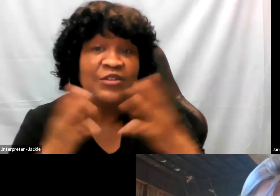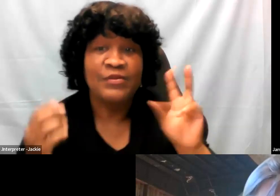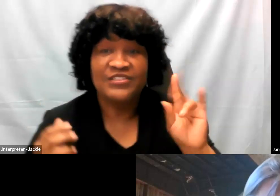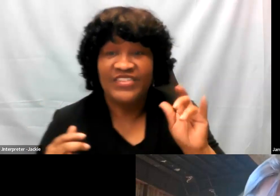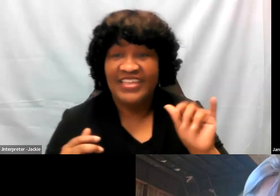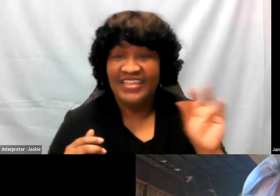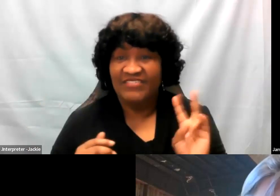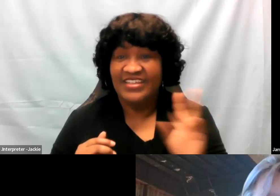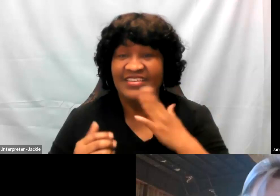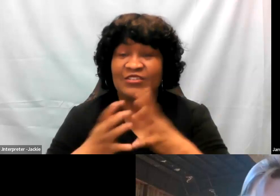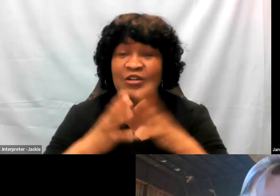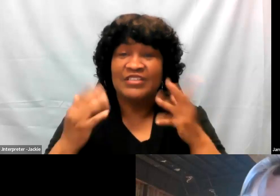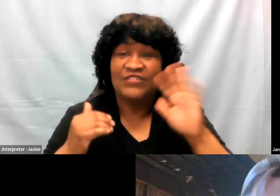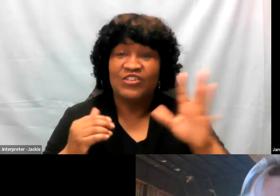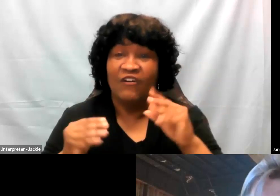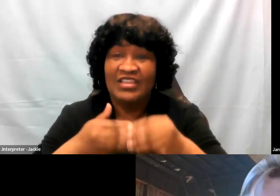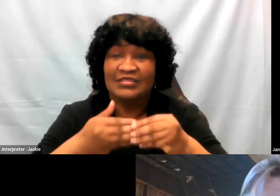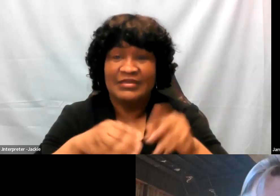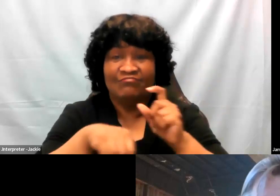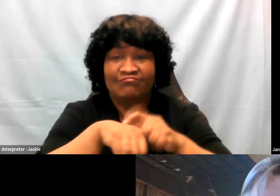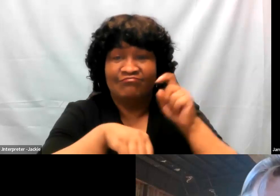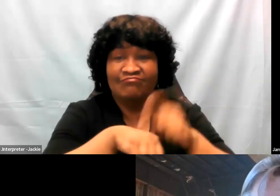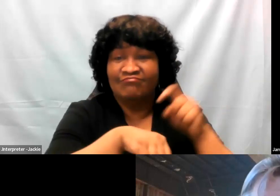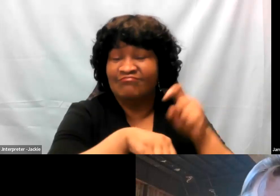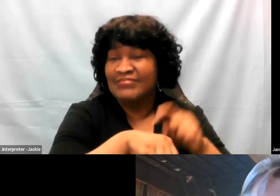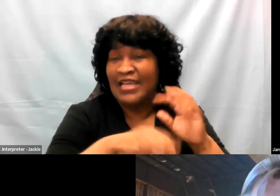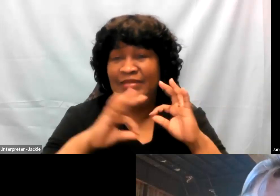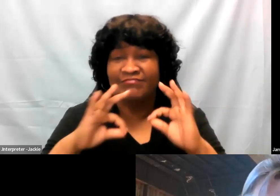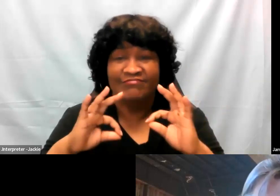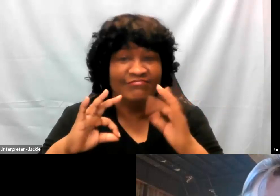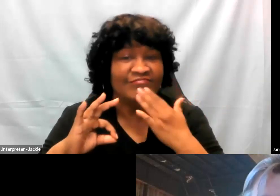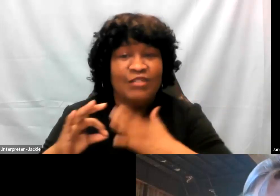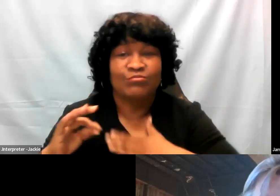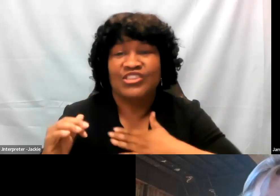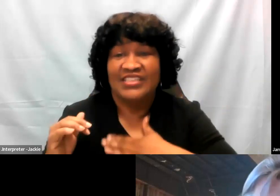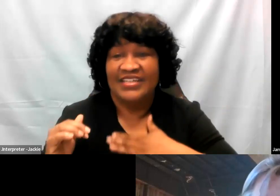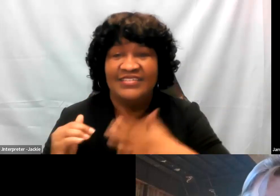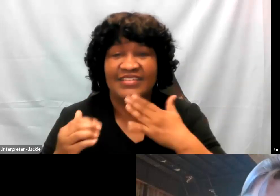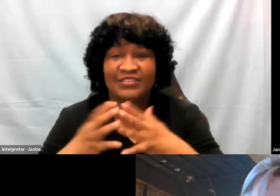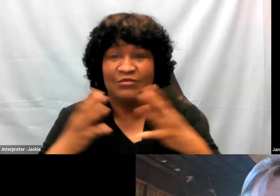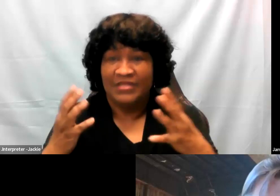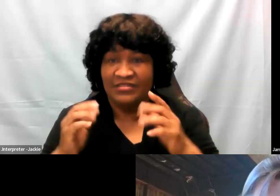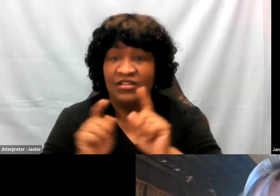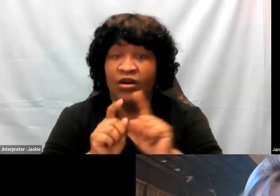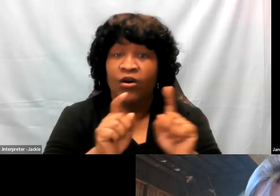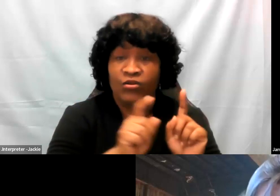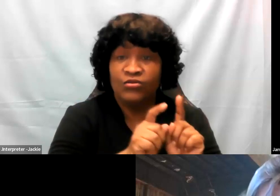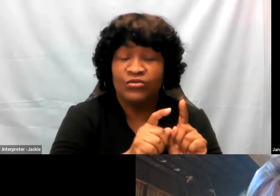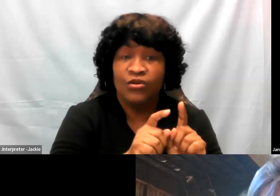us, and thank you for your flexibility on timing. It was very, very appreciated. And just also,